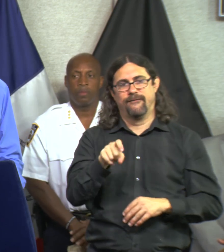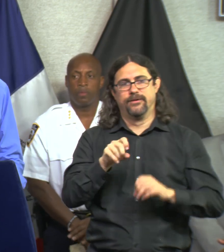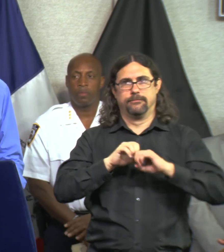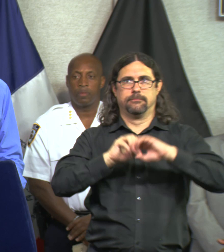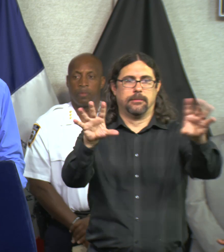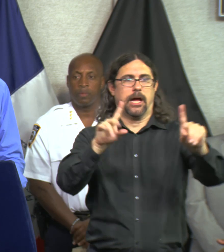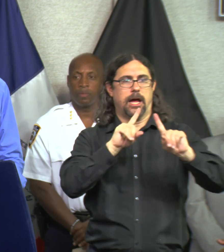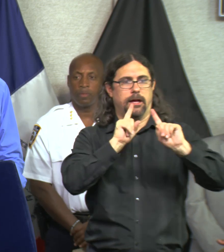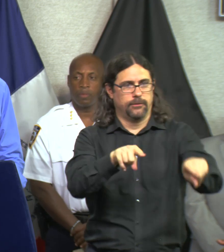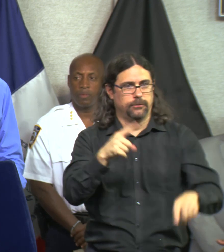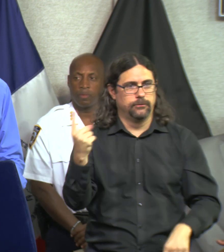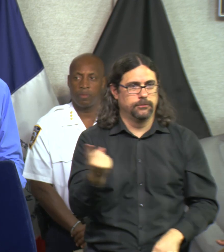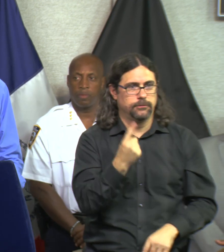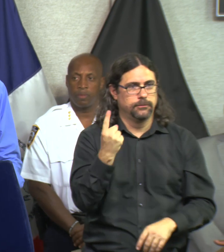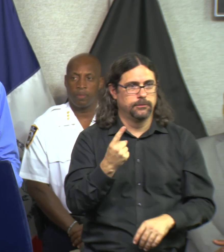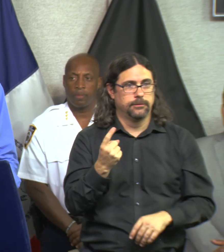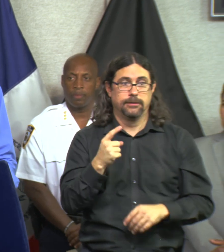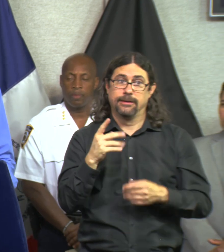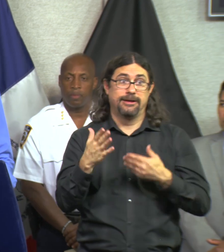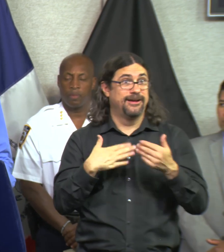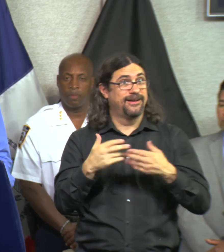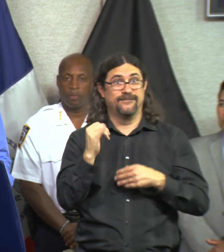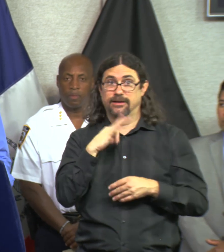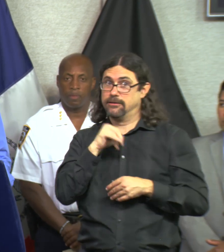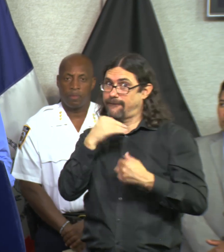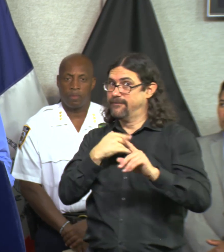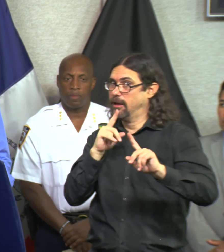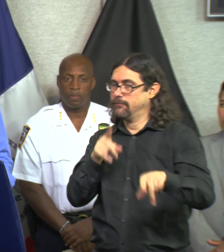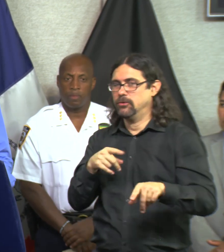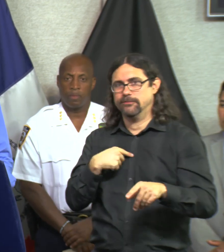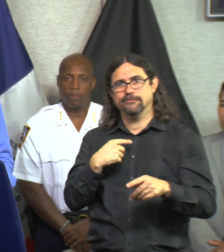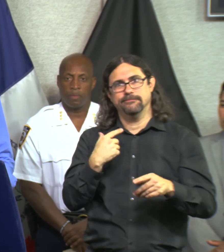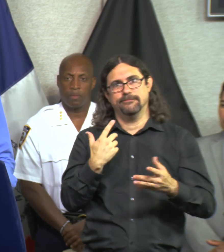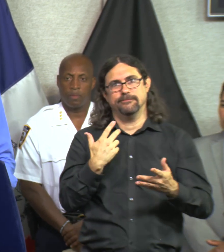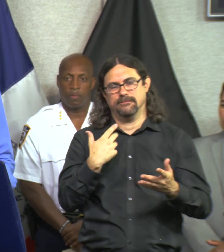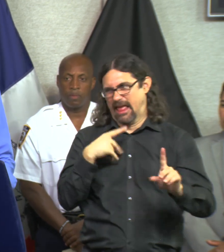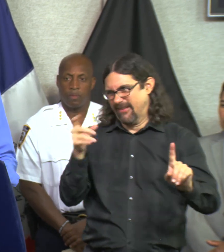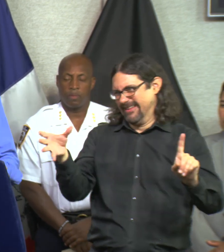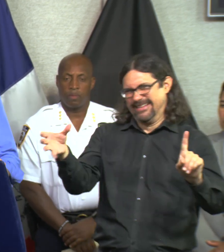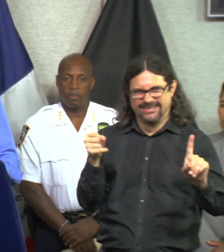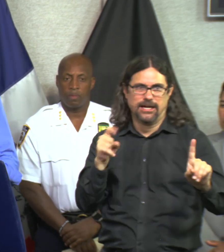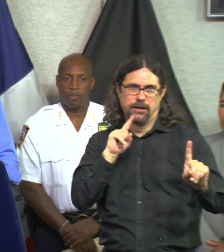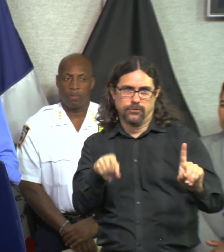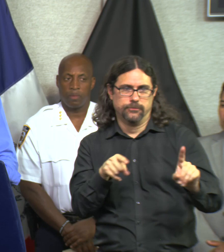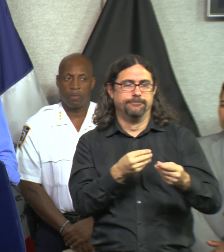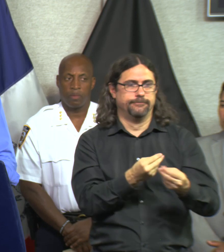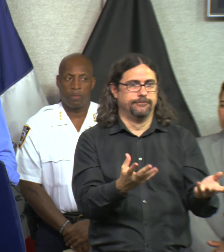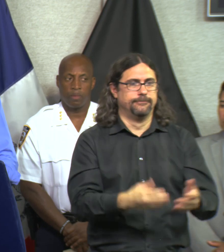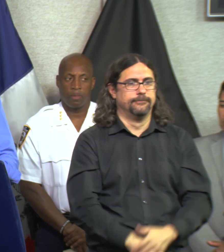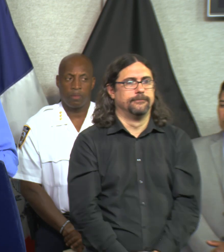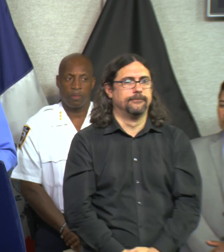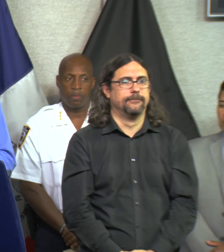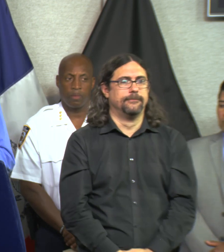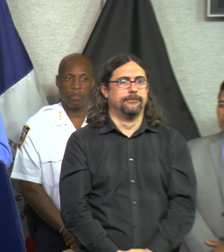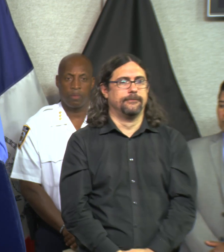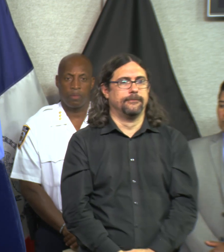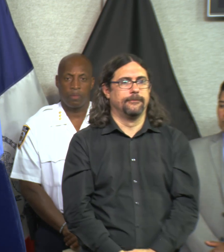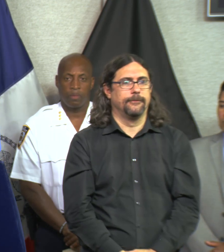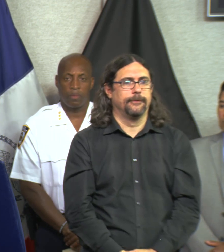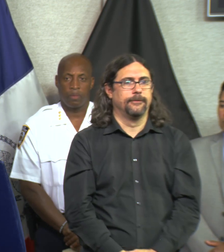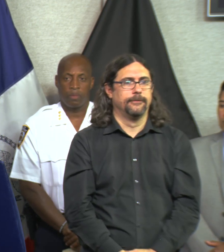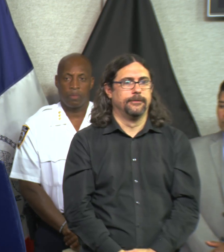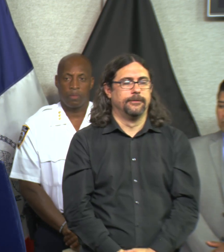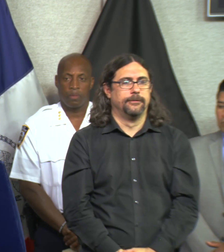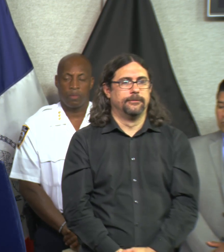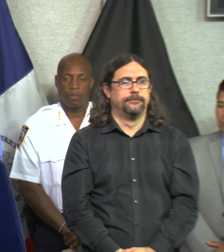to get them quickly. Con Ed plays by a different set of rules. That is not comforting to me. So I can't say trust. I can